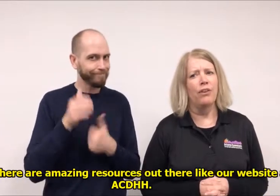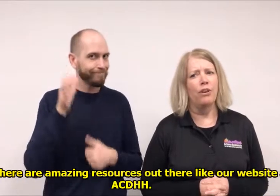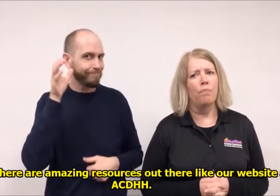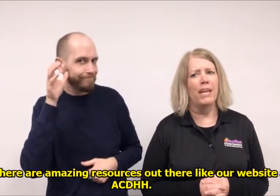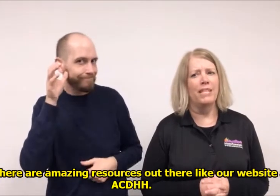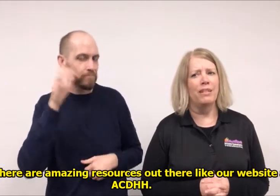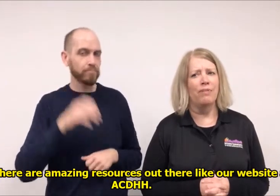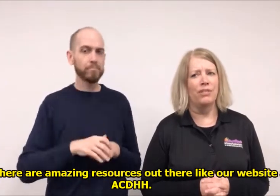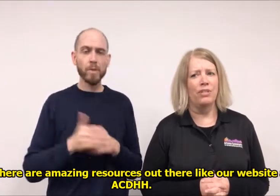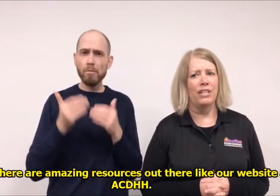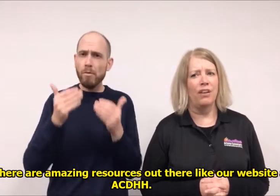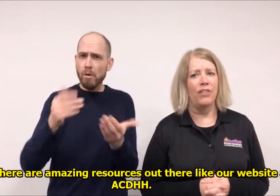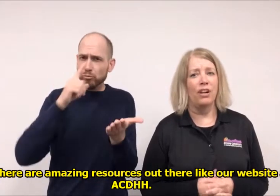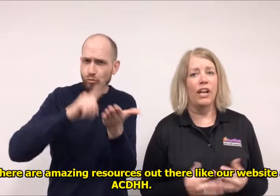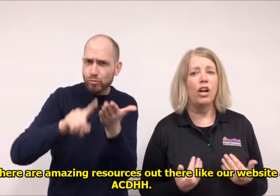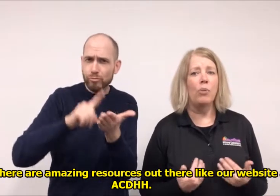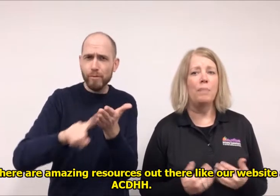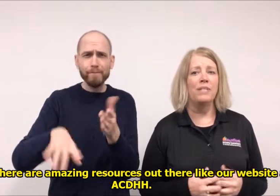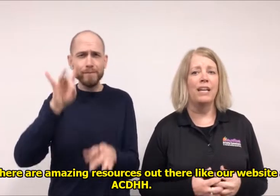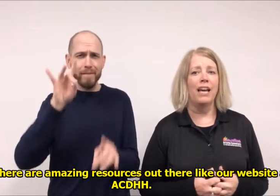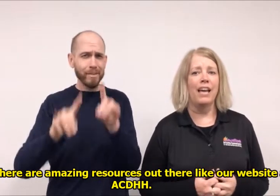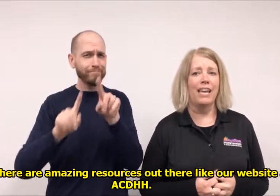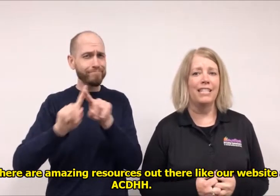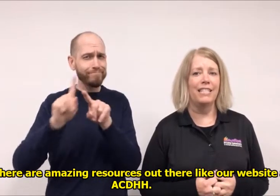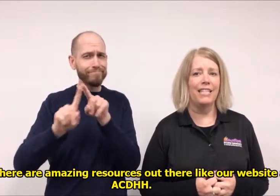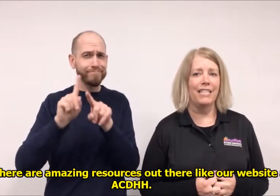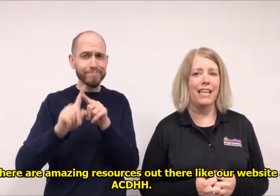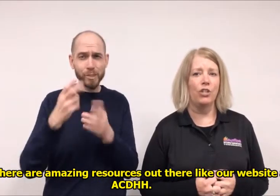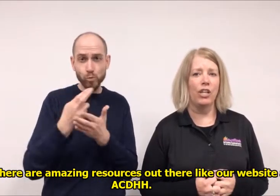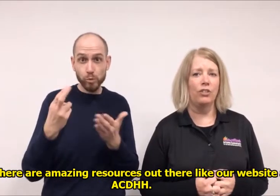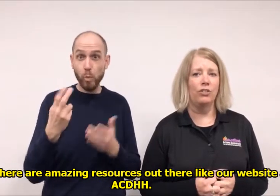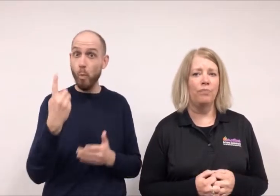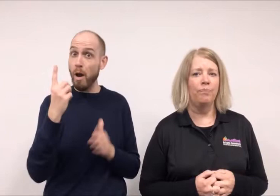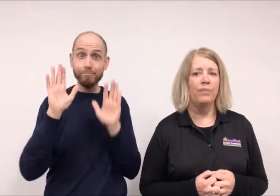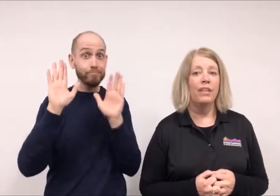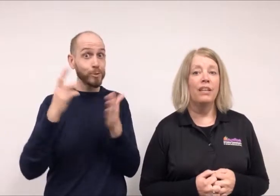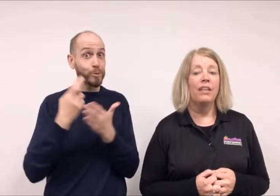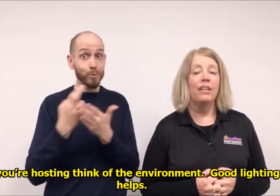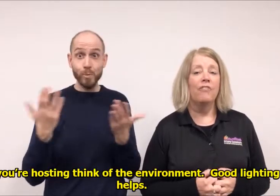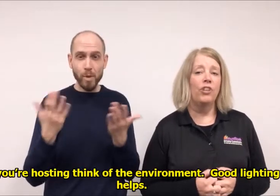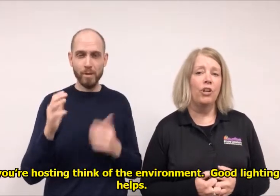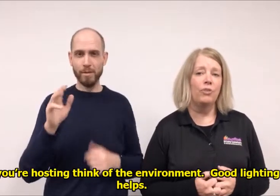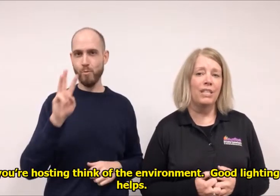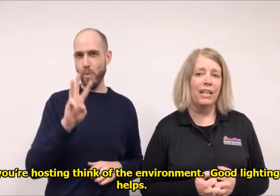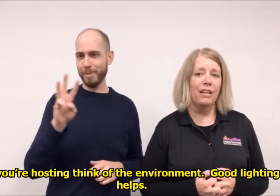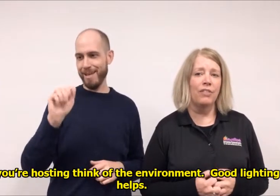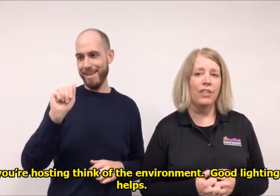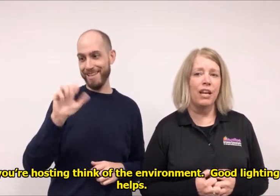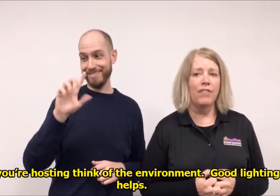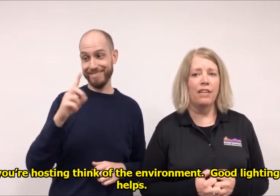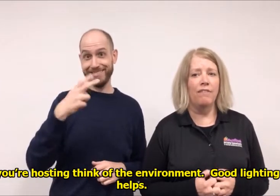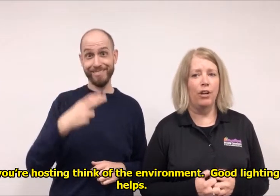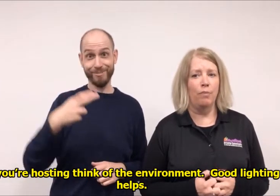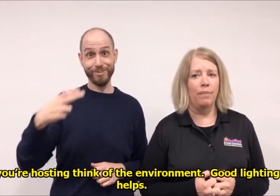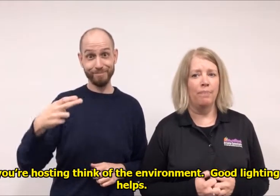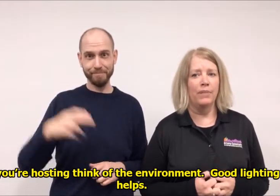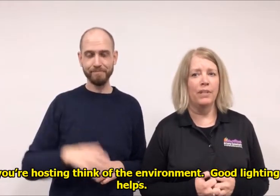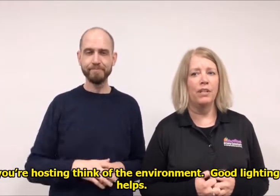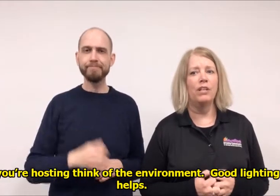are amazing resources out there like our website at ACDHH. If you're hosting, think of the environment. Good